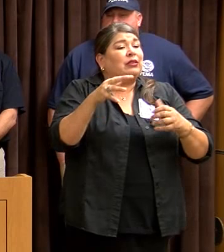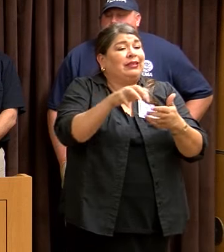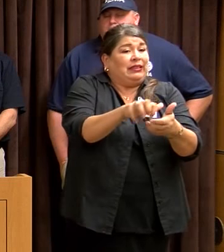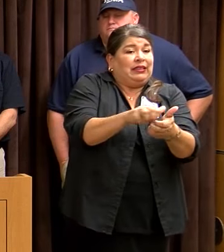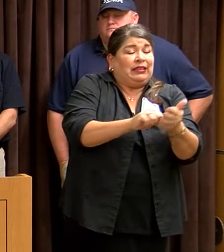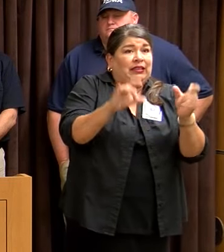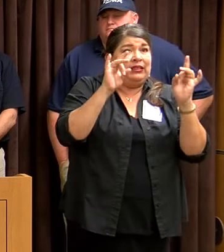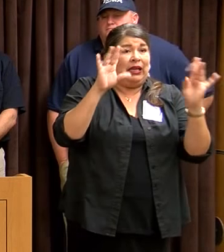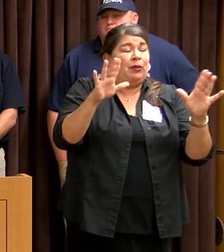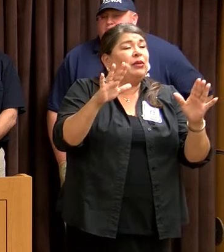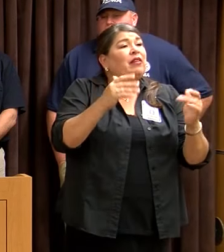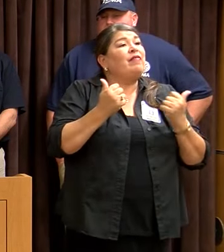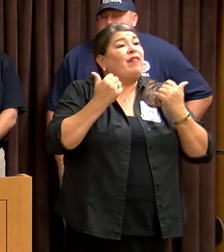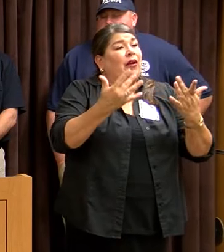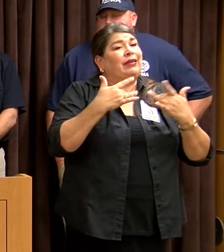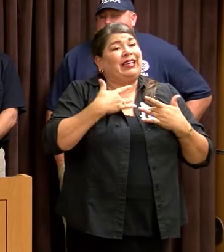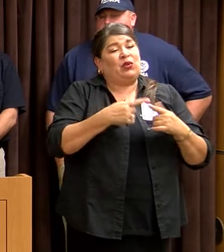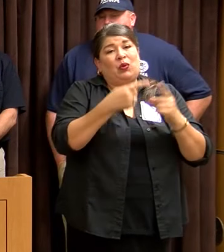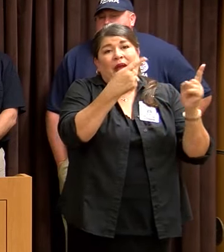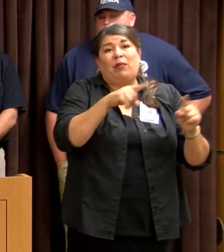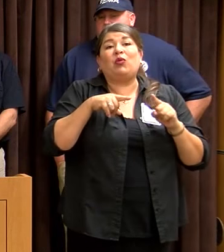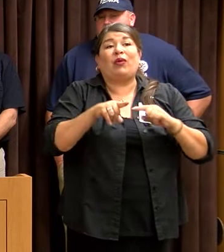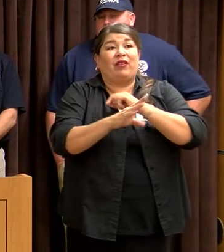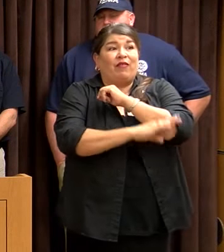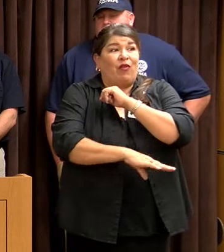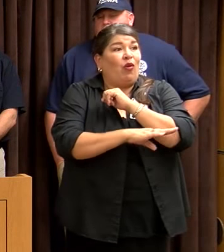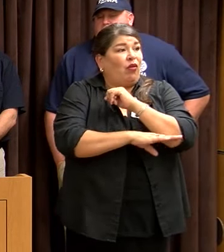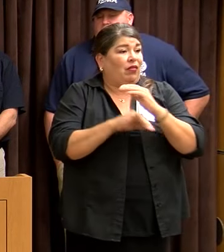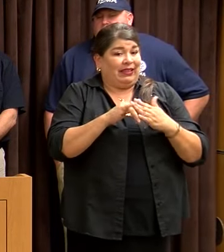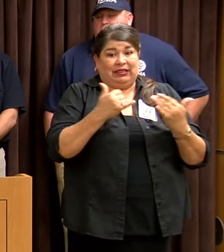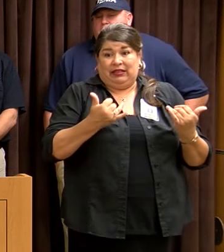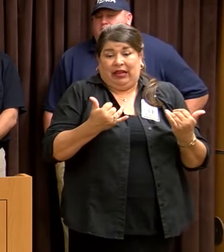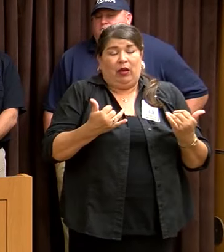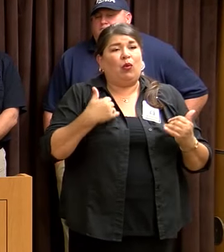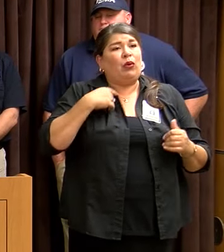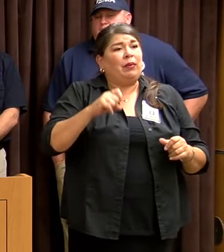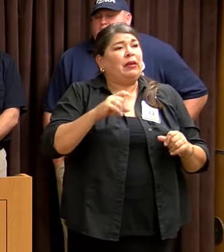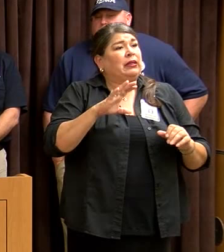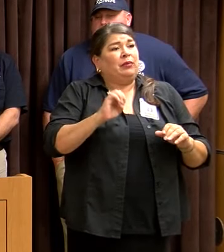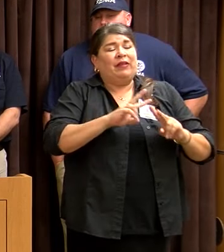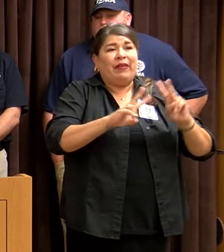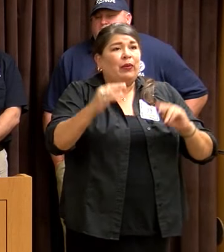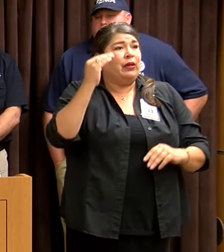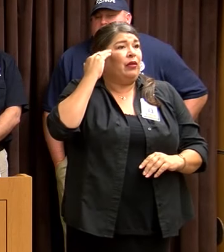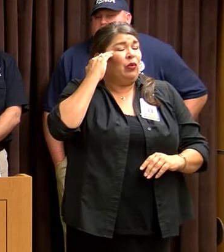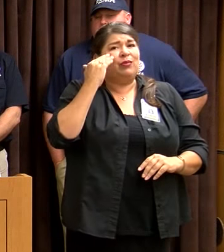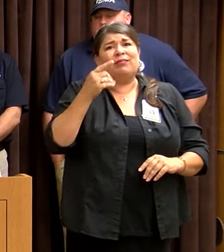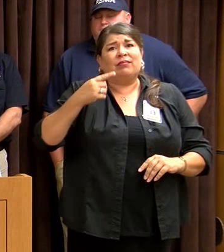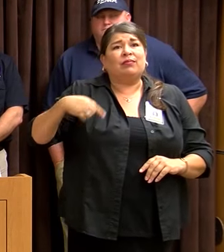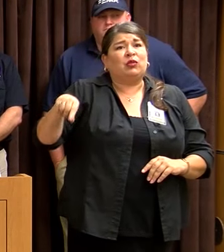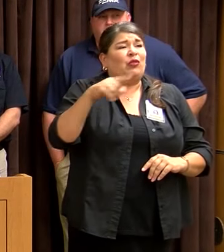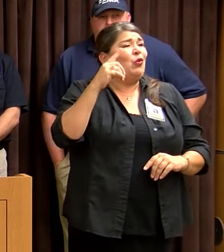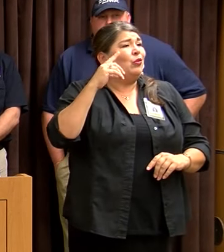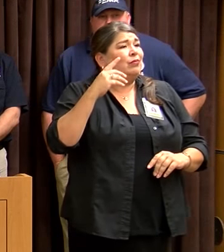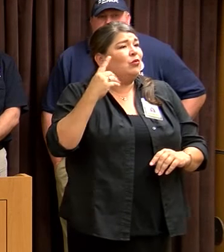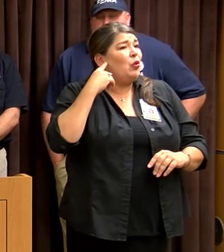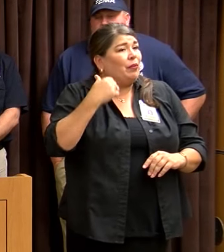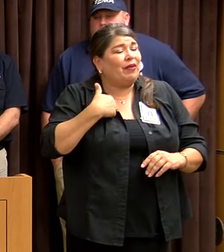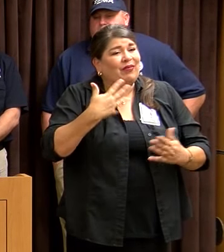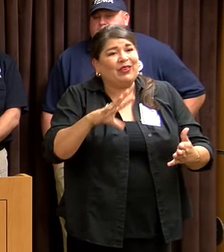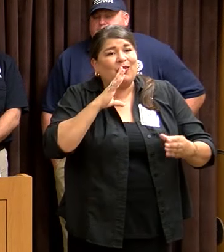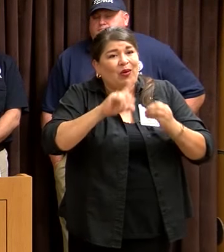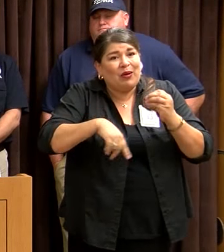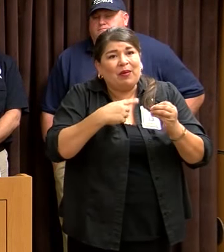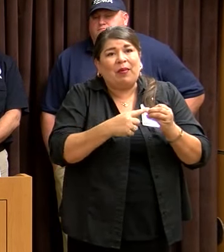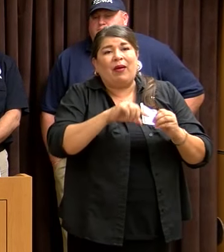we're just entering right now, and we have got to stay vigilant. And something that's key, and we've heard it, you've heard me talk about it, you've heard our partners